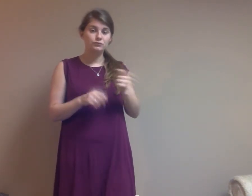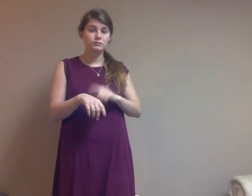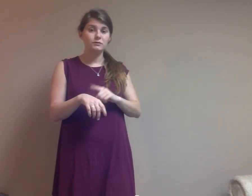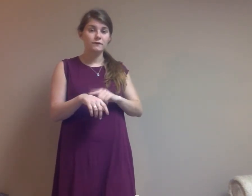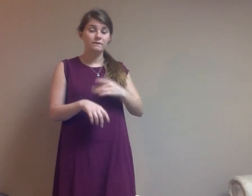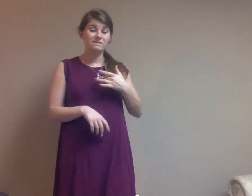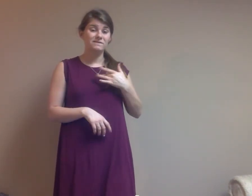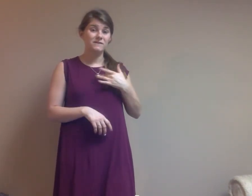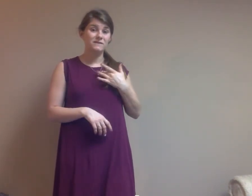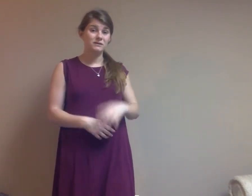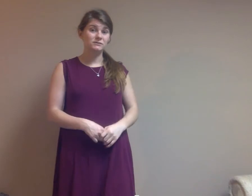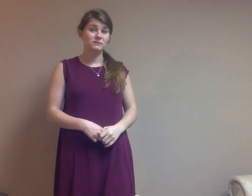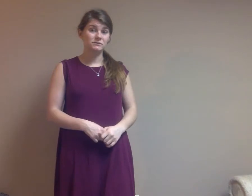there.